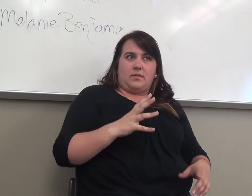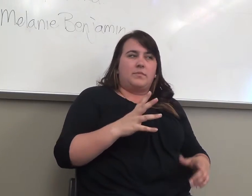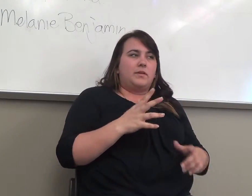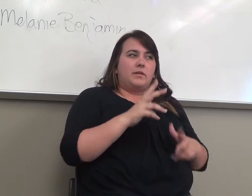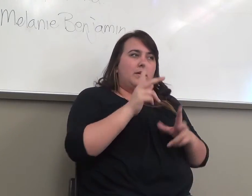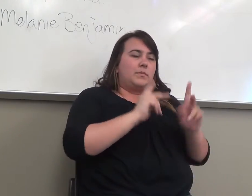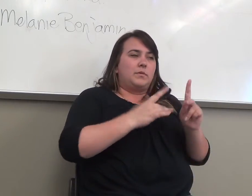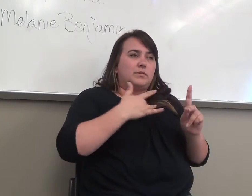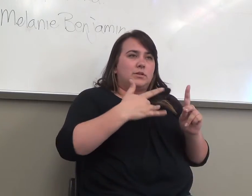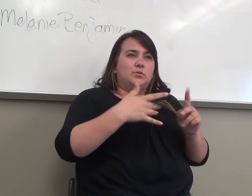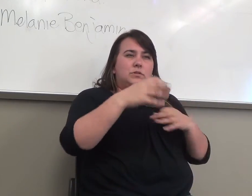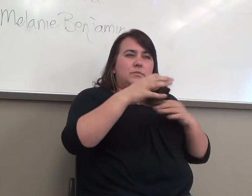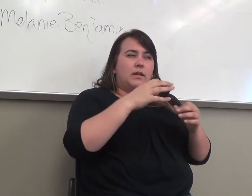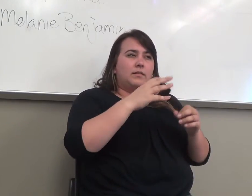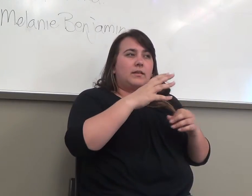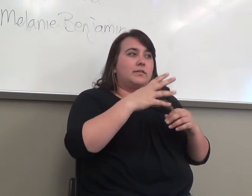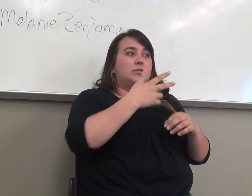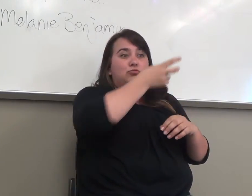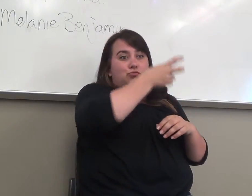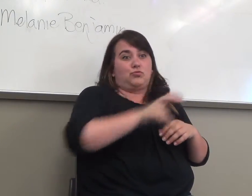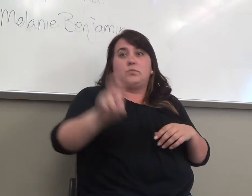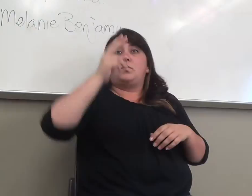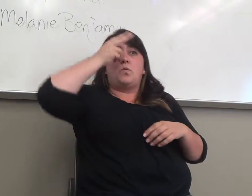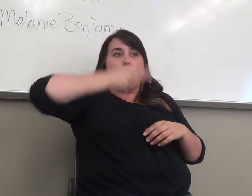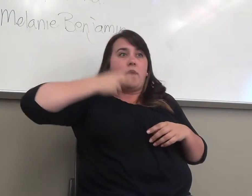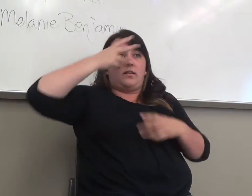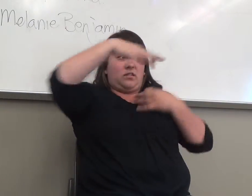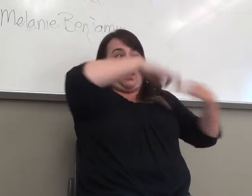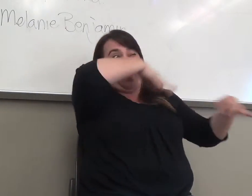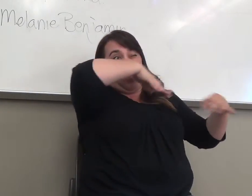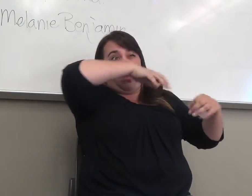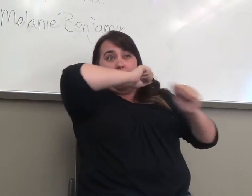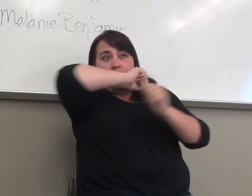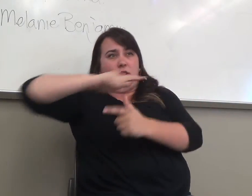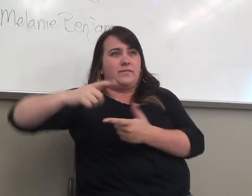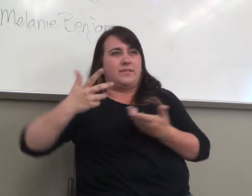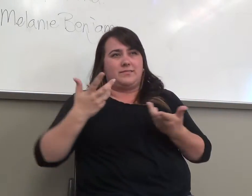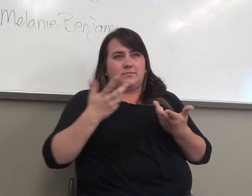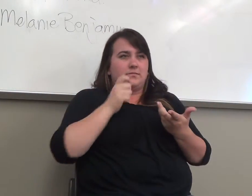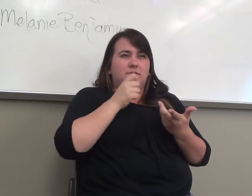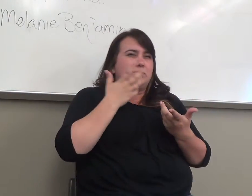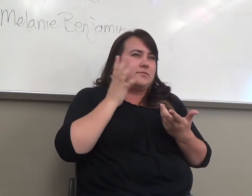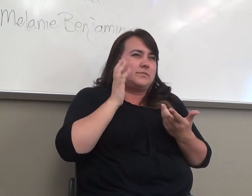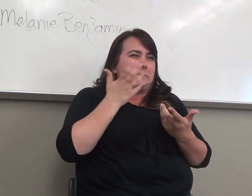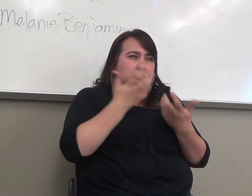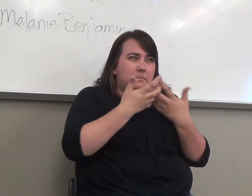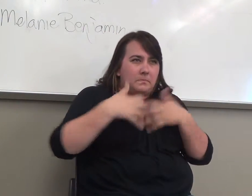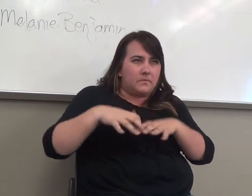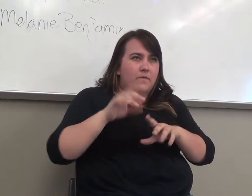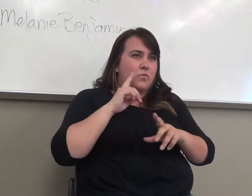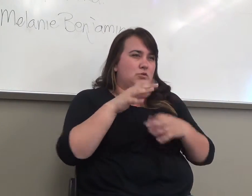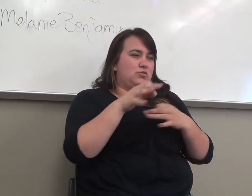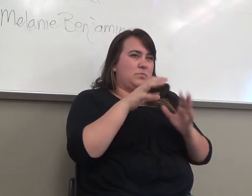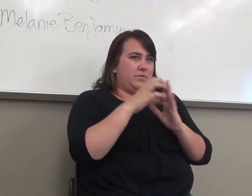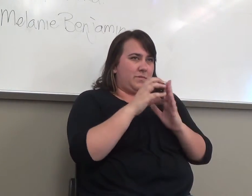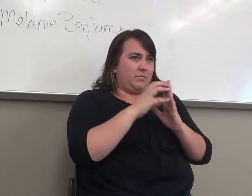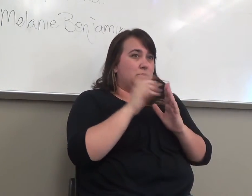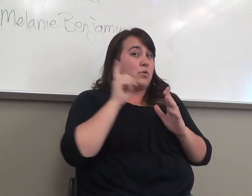and try to get everything in, and that doesn't really work for a descriptive paper. So again, on this event, we found that